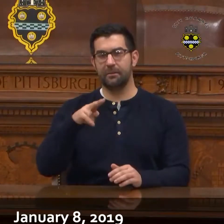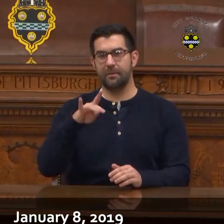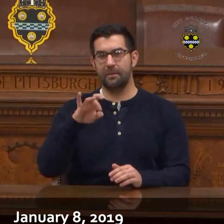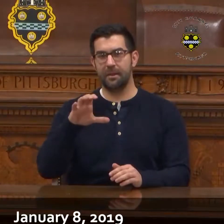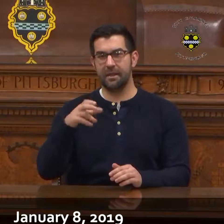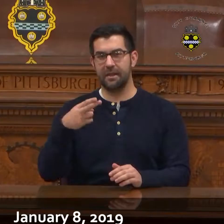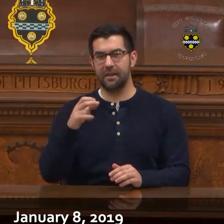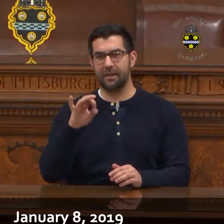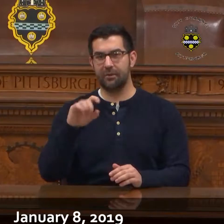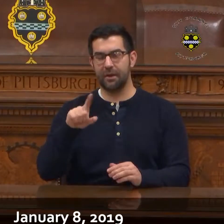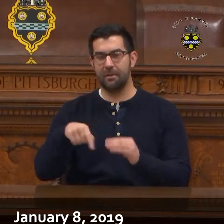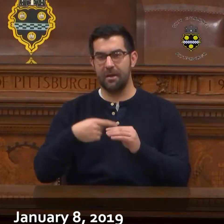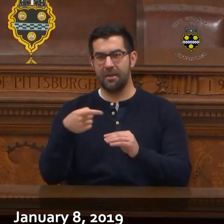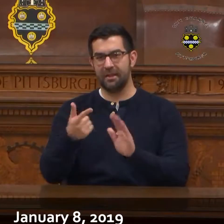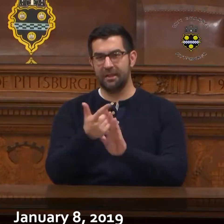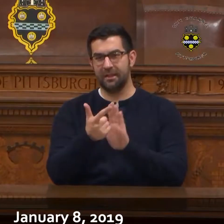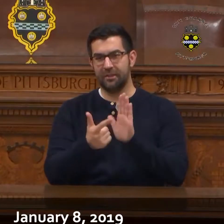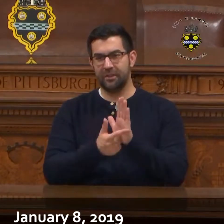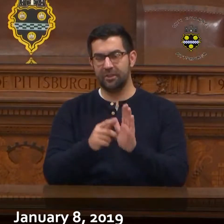legislation. Bill